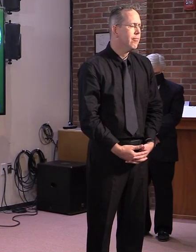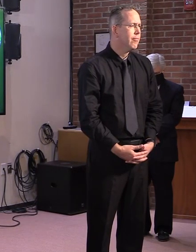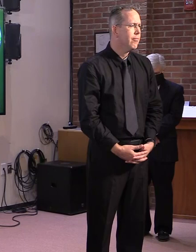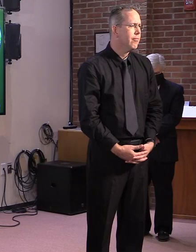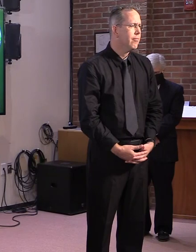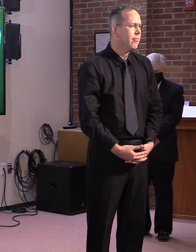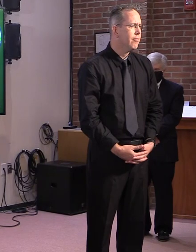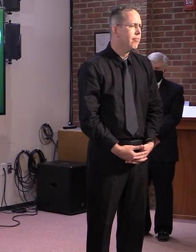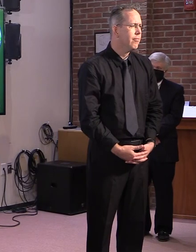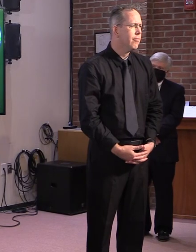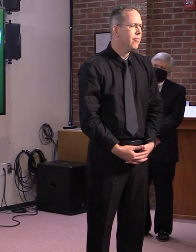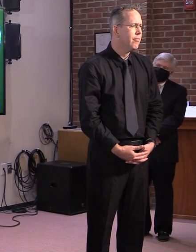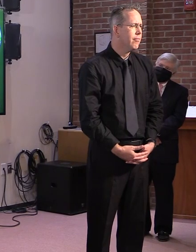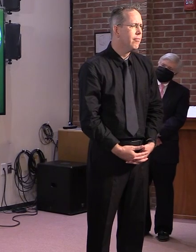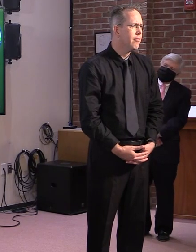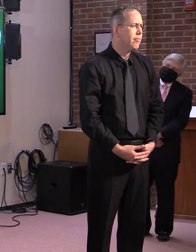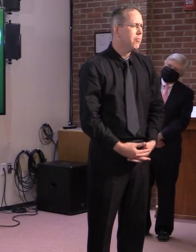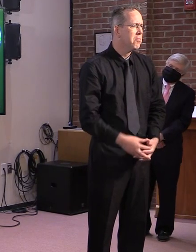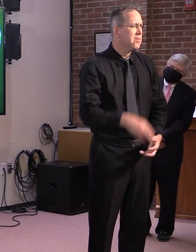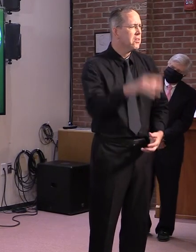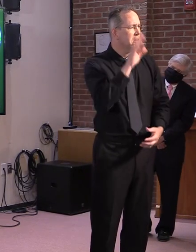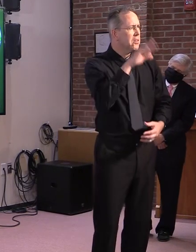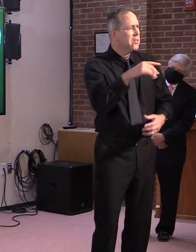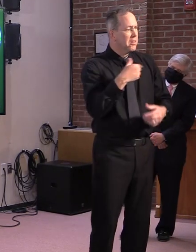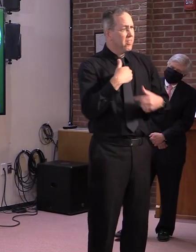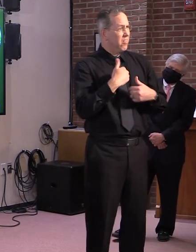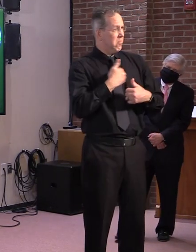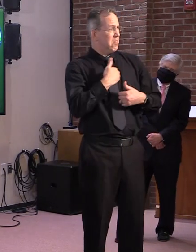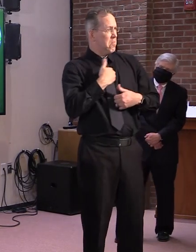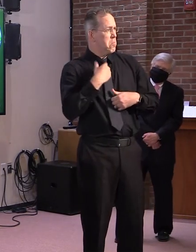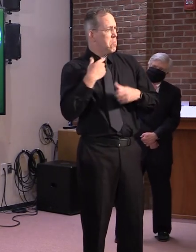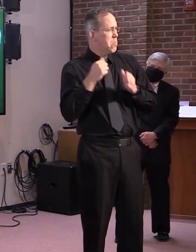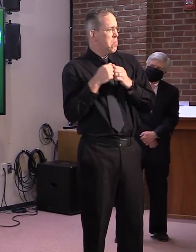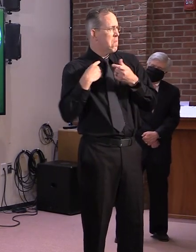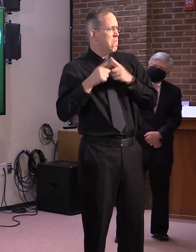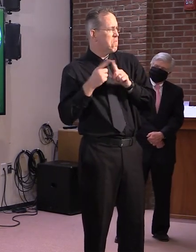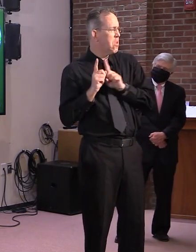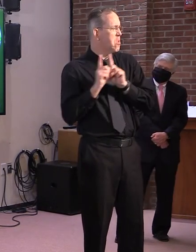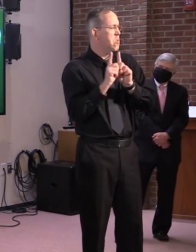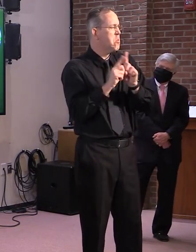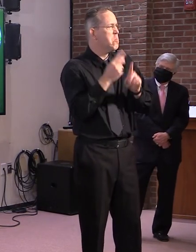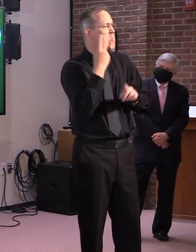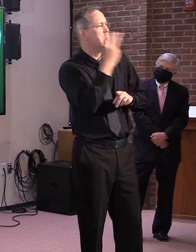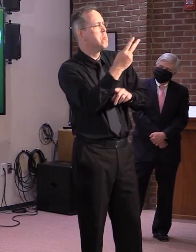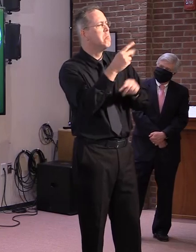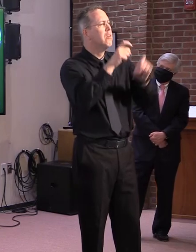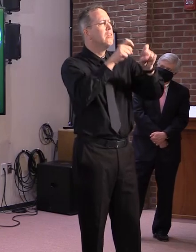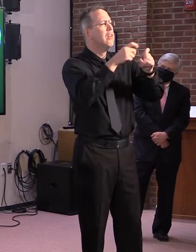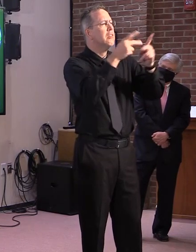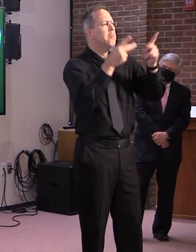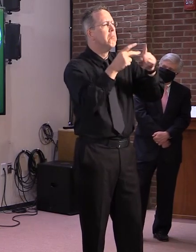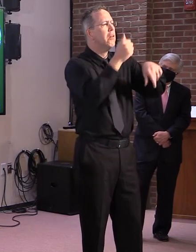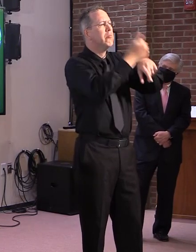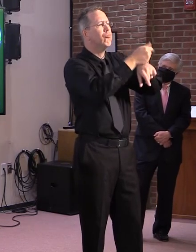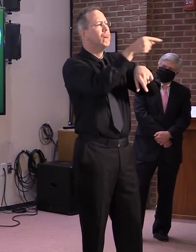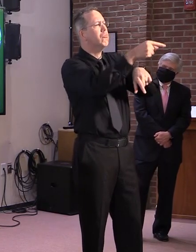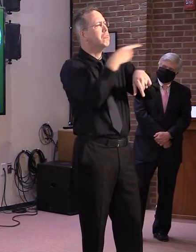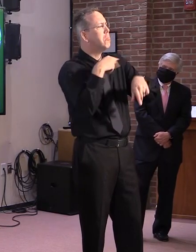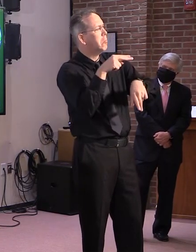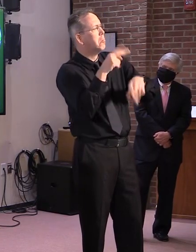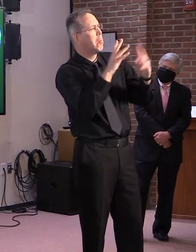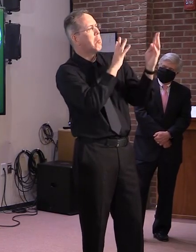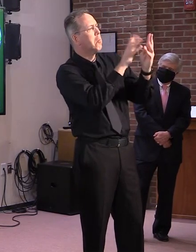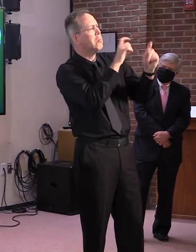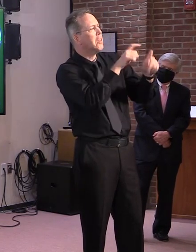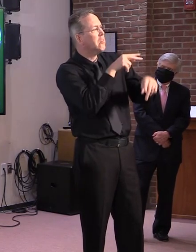maybe a Tootsie Roll, or maybe something more substantial or healthy. But anyway, so